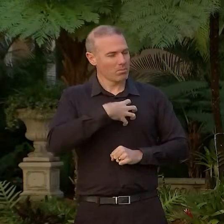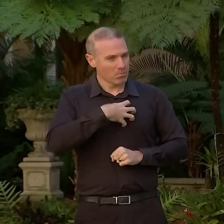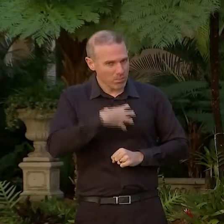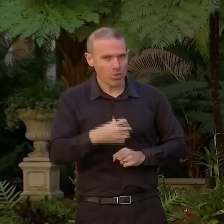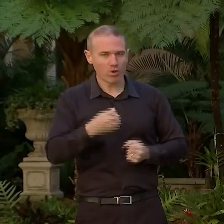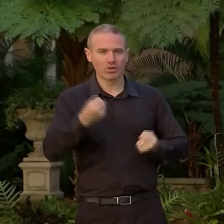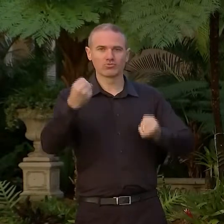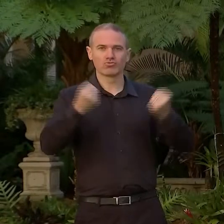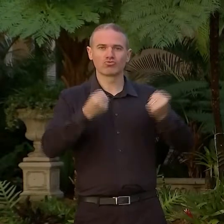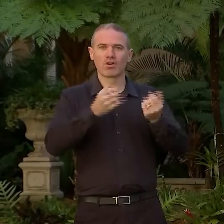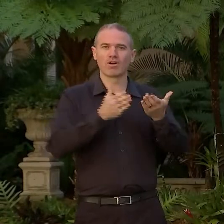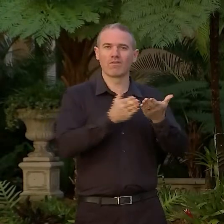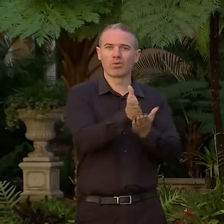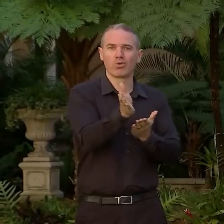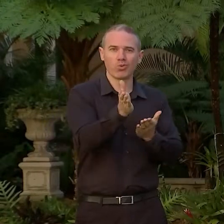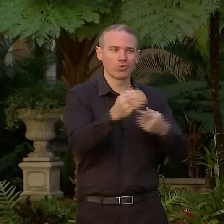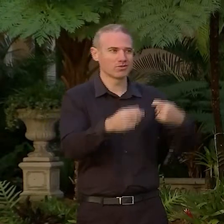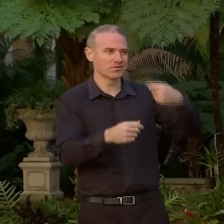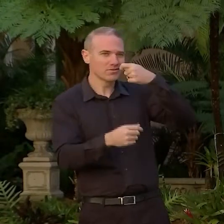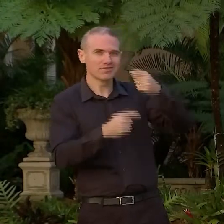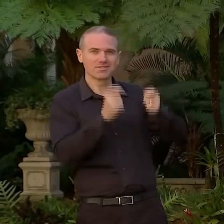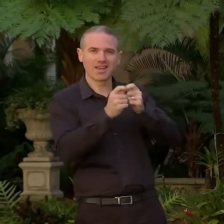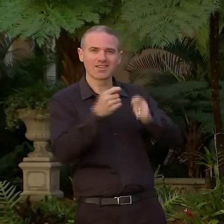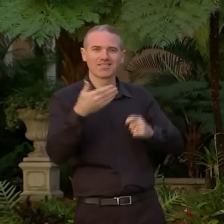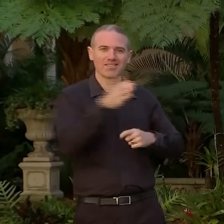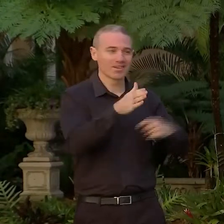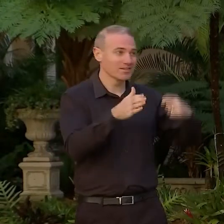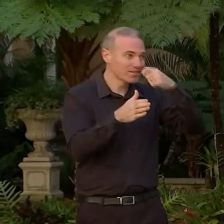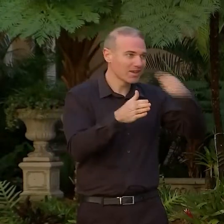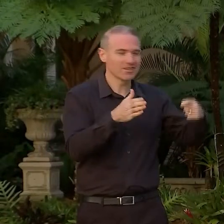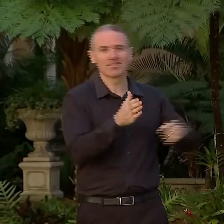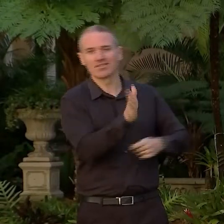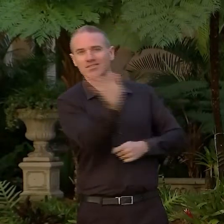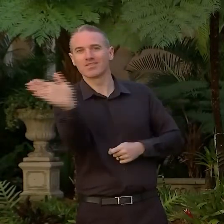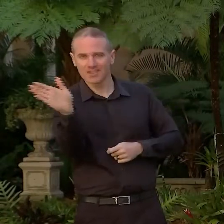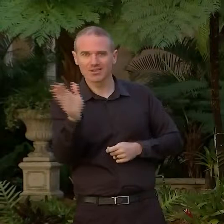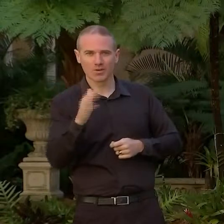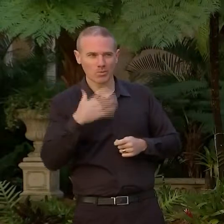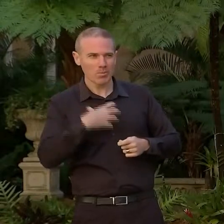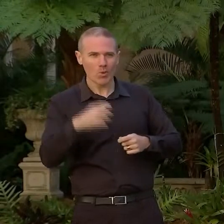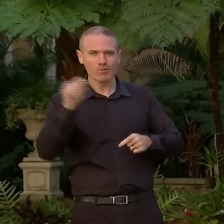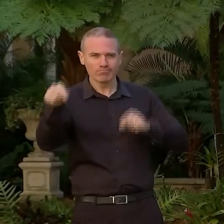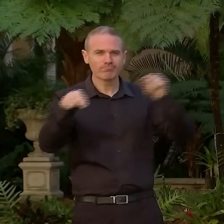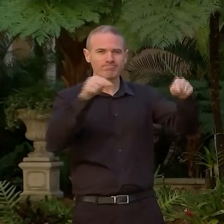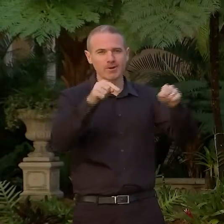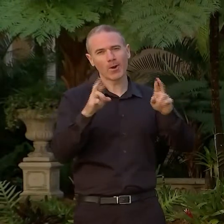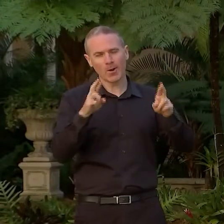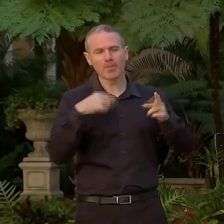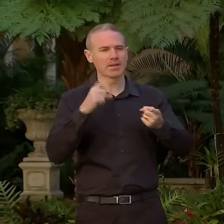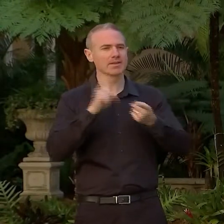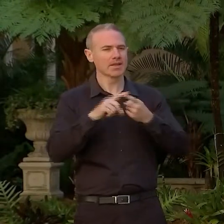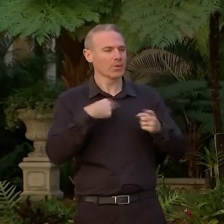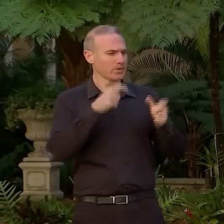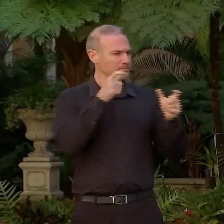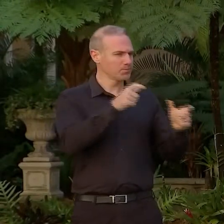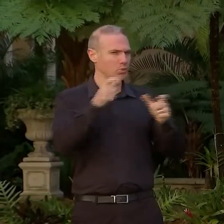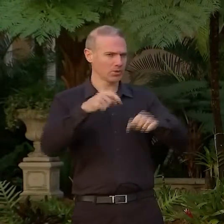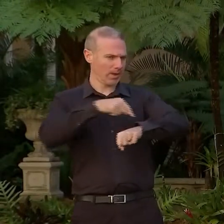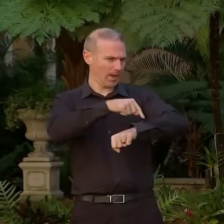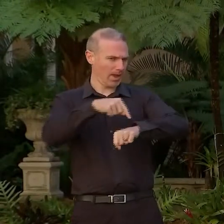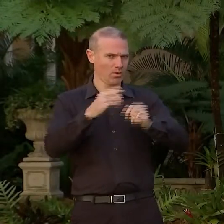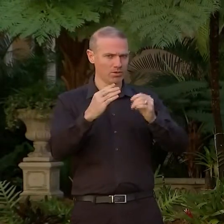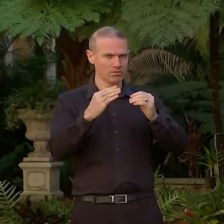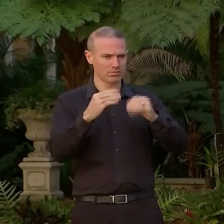being opened up around Brisbane, but we do modify the hours and the days. So this is just a short-term thing at